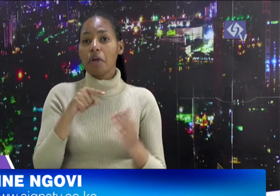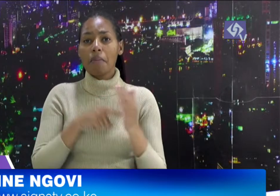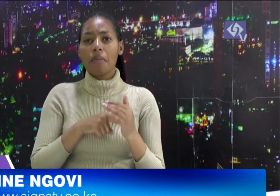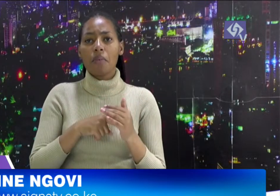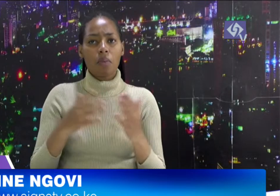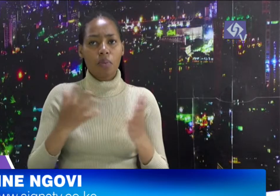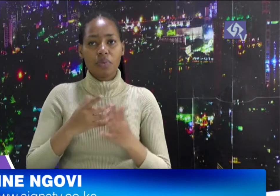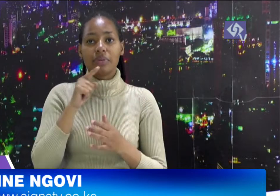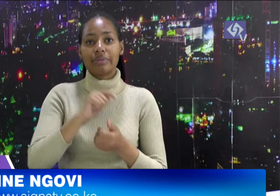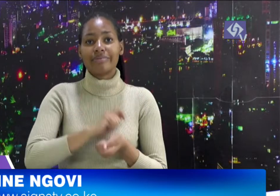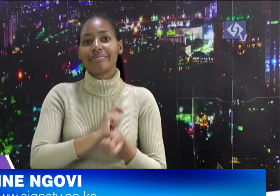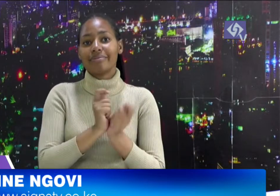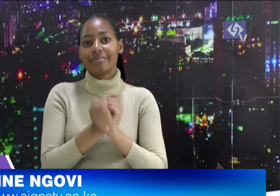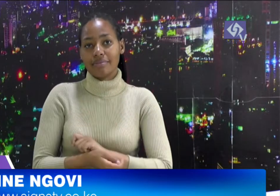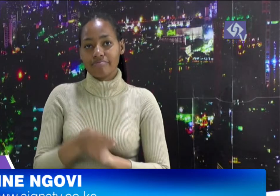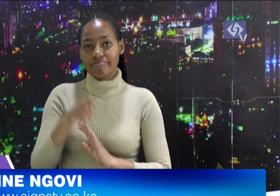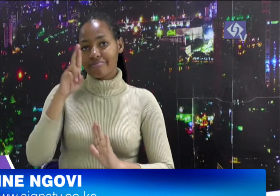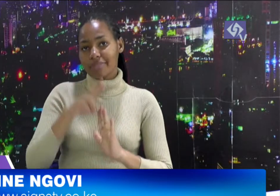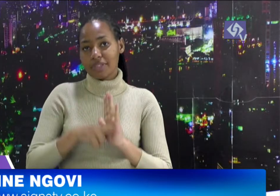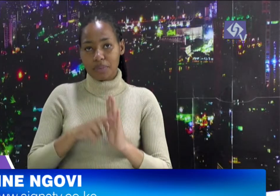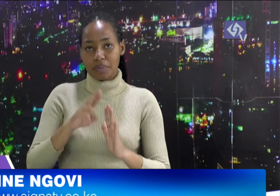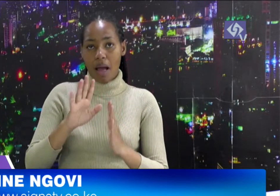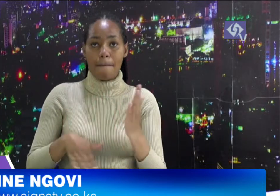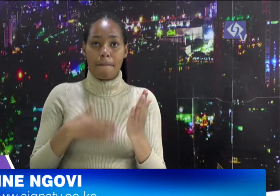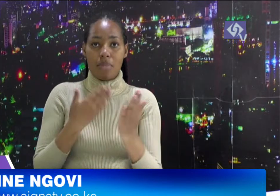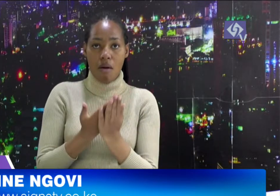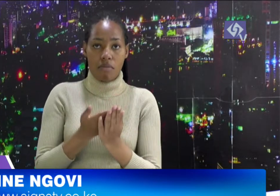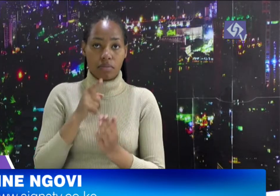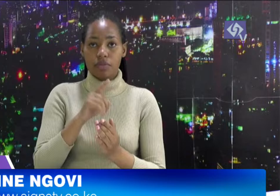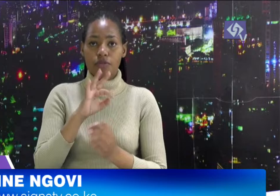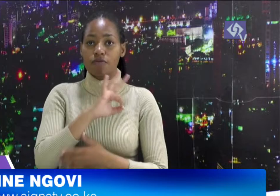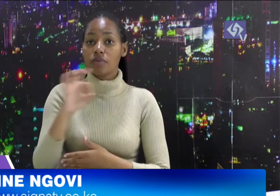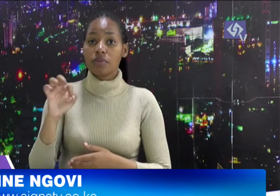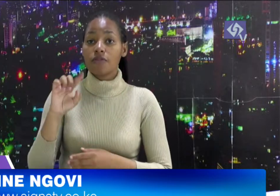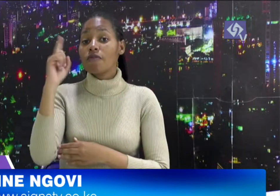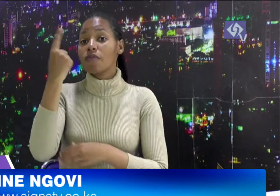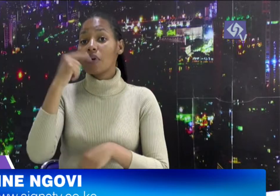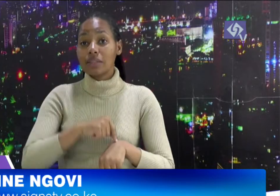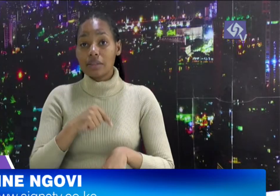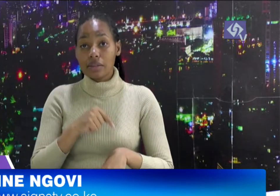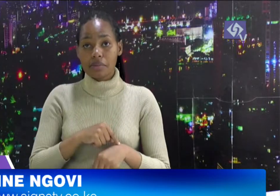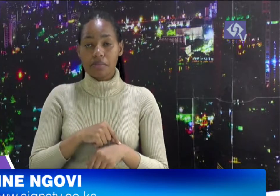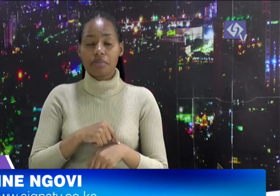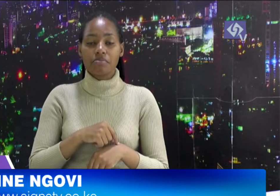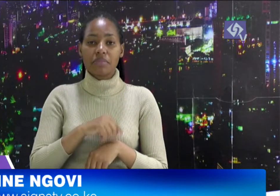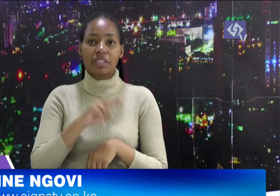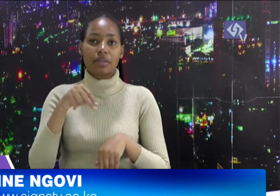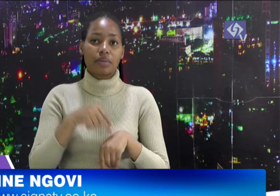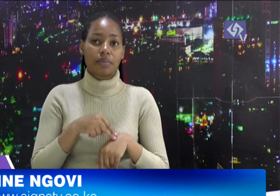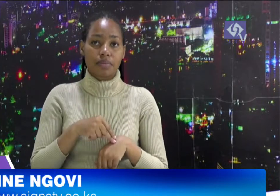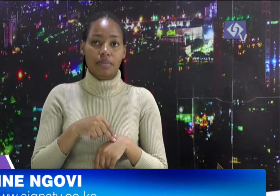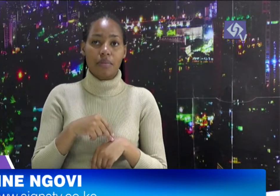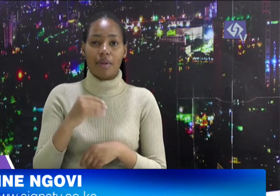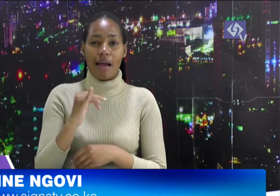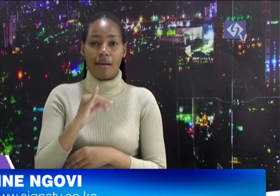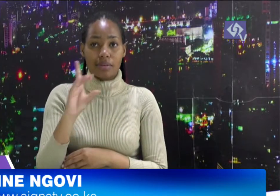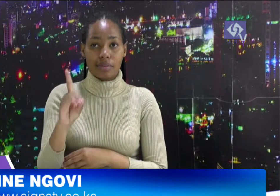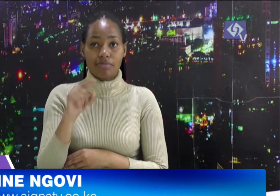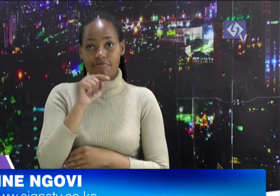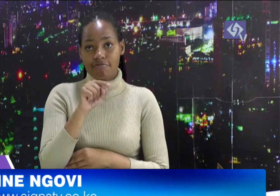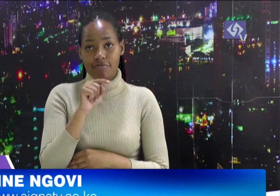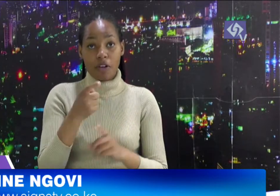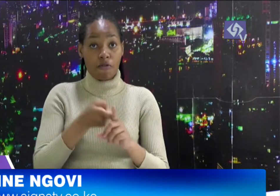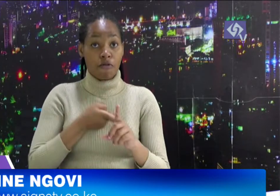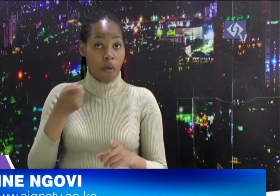One notable charge is the reduction in the application fee for first-time national IDs from the proposed